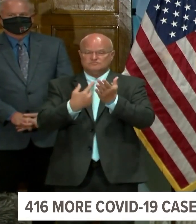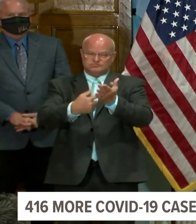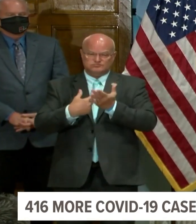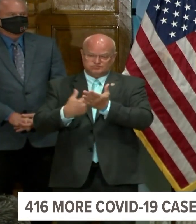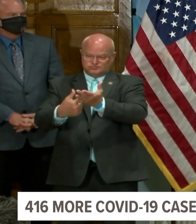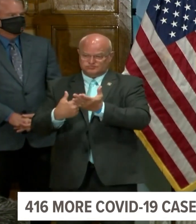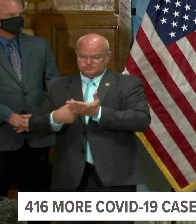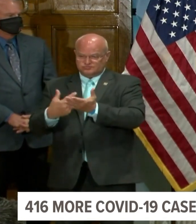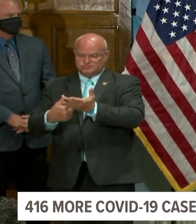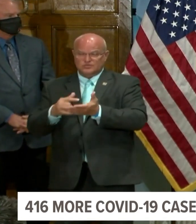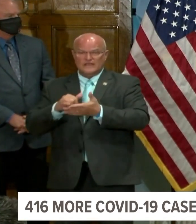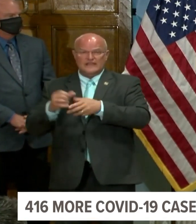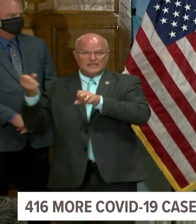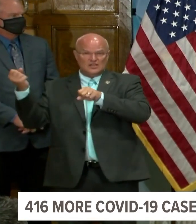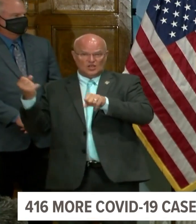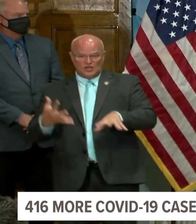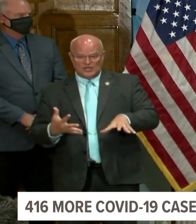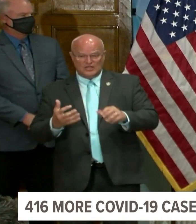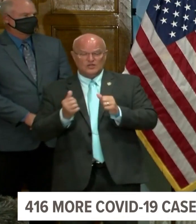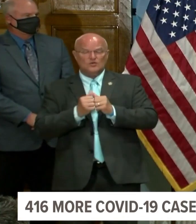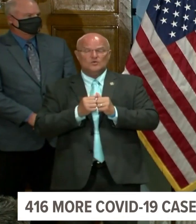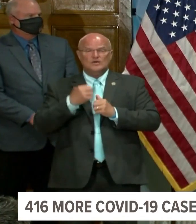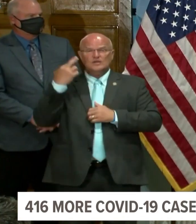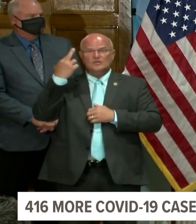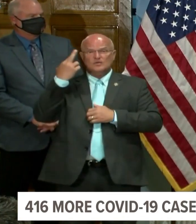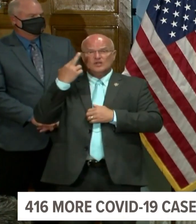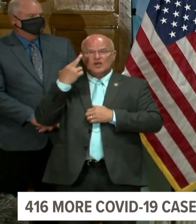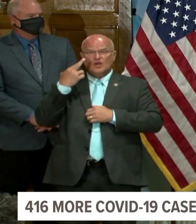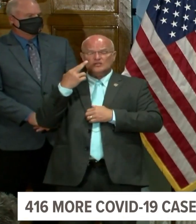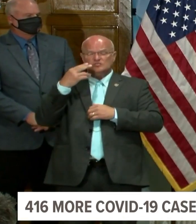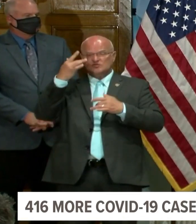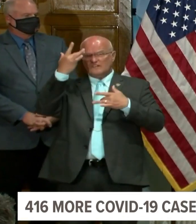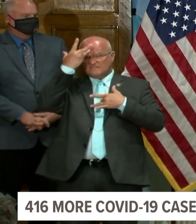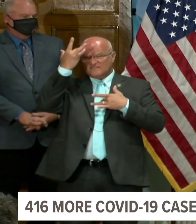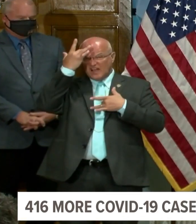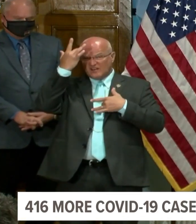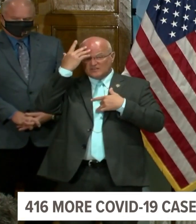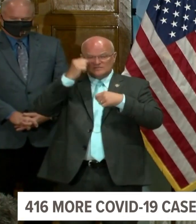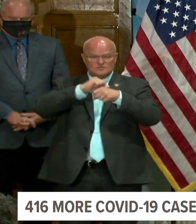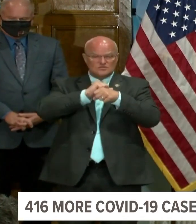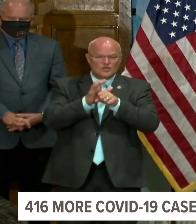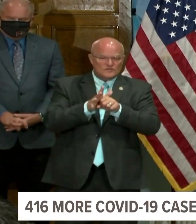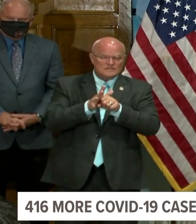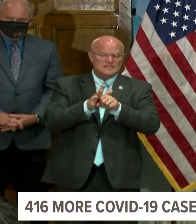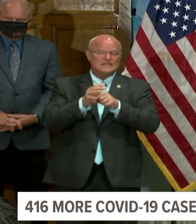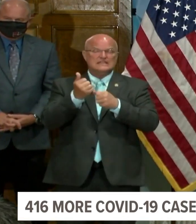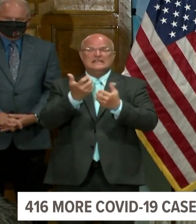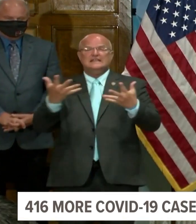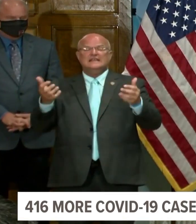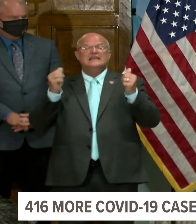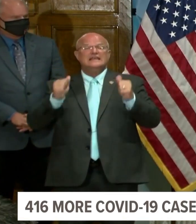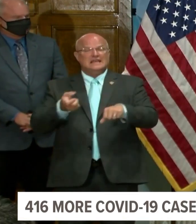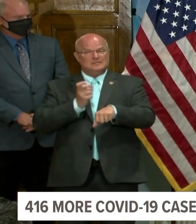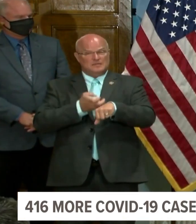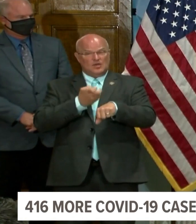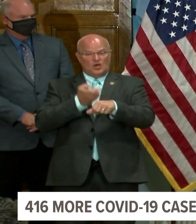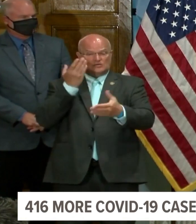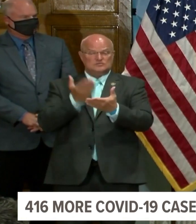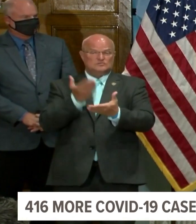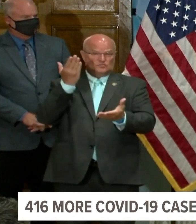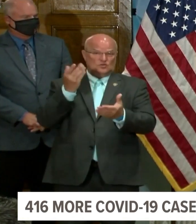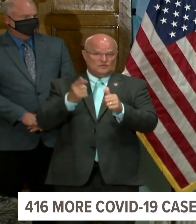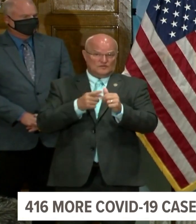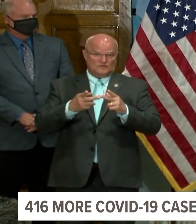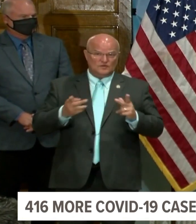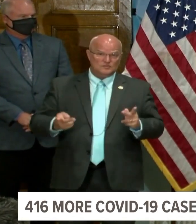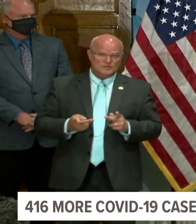that causation with regard to a virus or any type of disease can be very difficult in the first